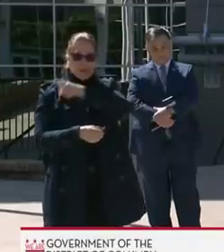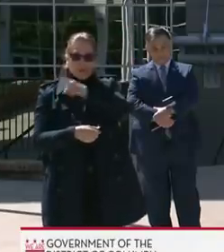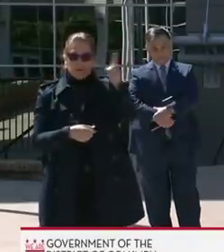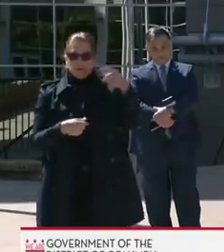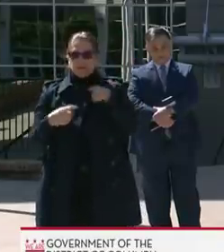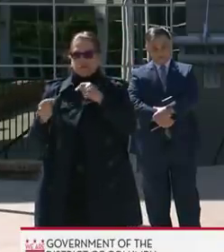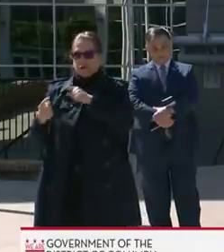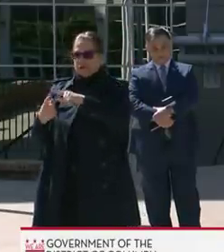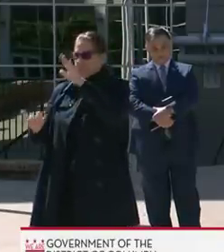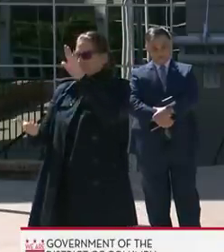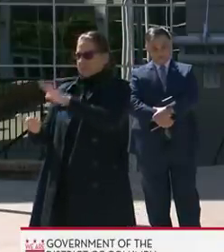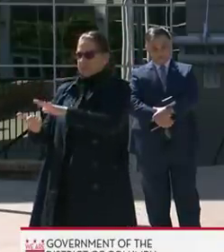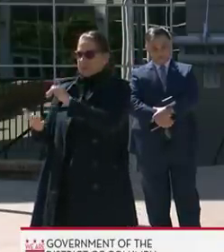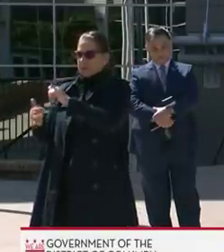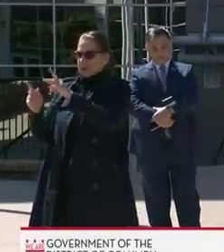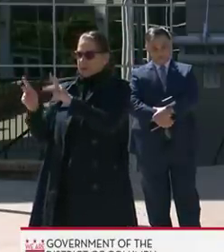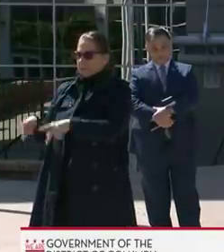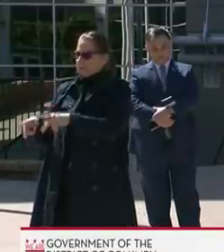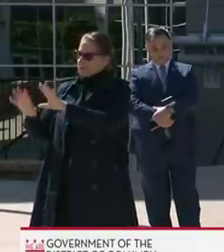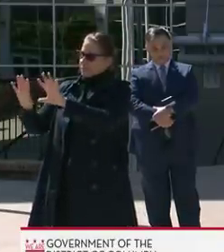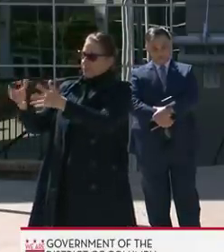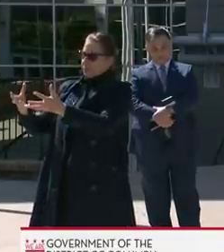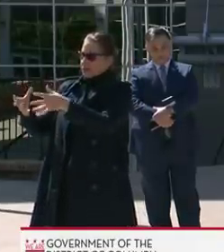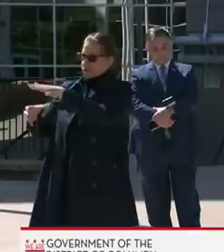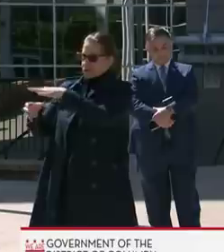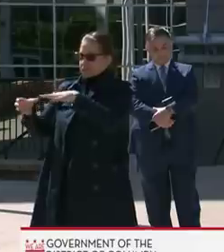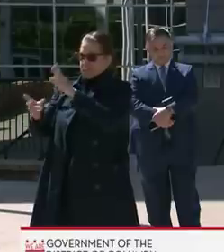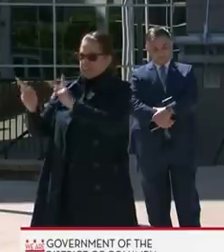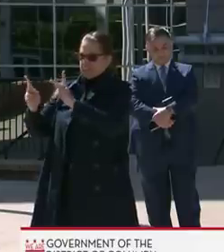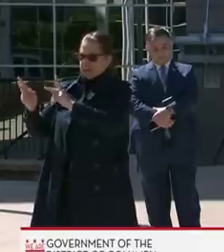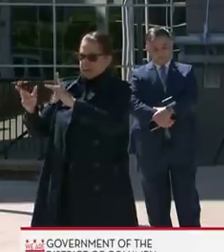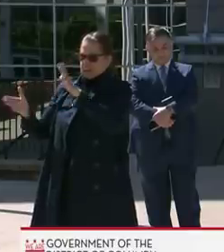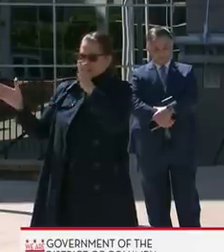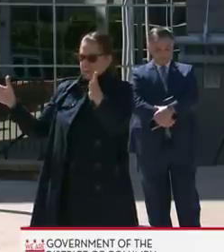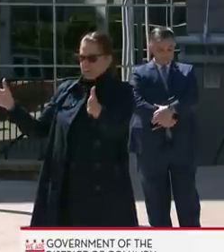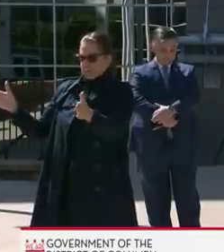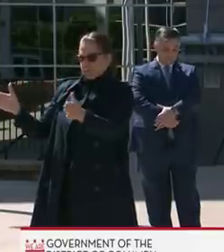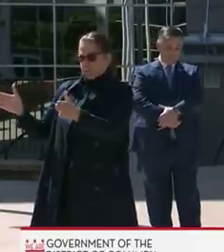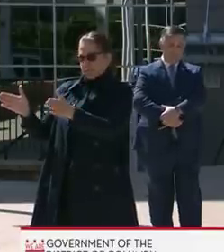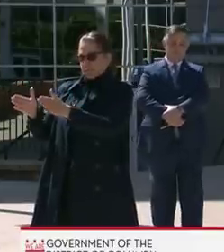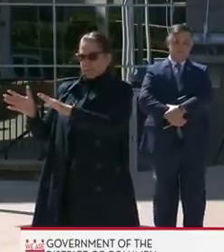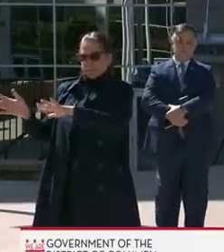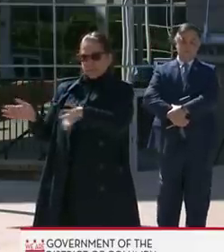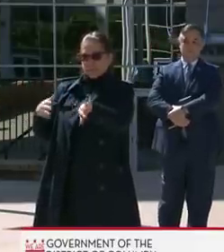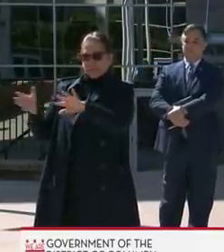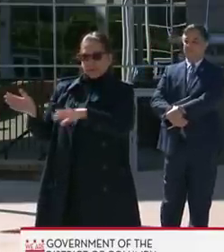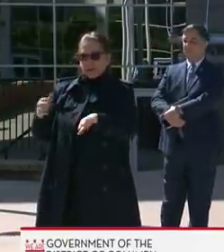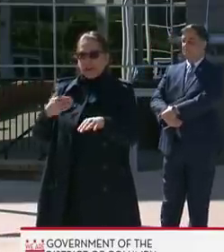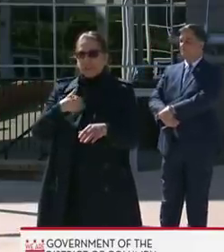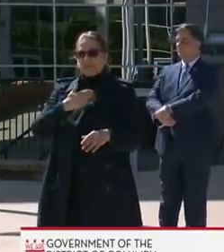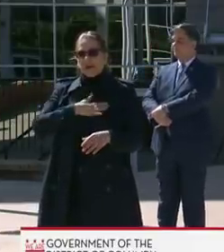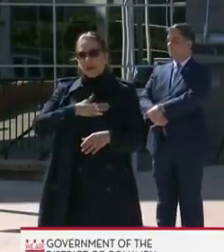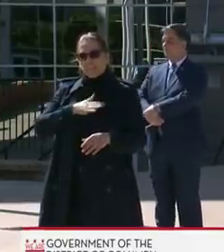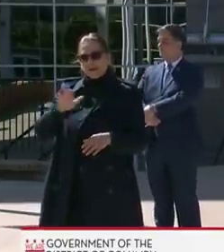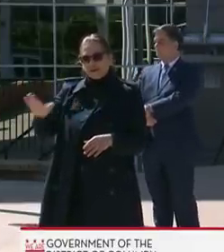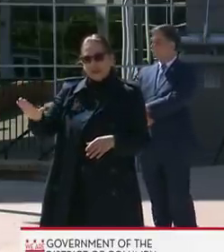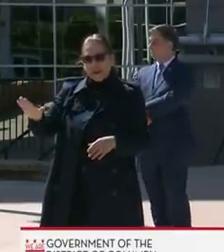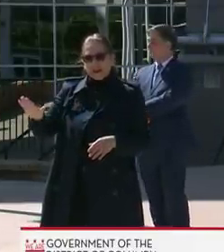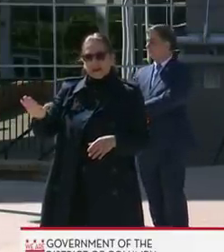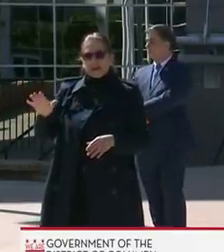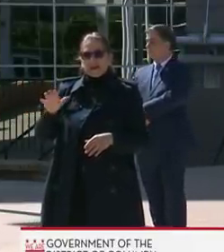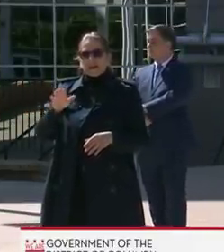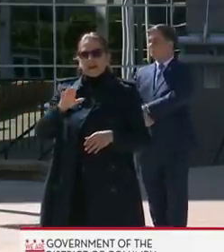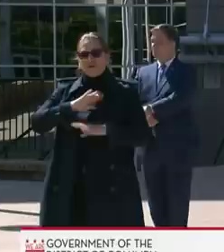population. The compassionate release is focused, if I remember correctly, on